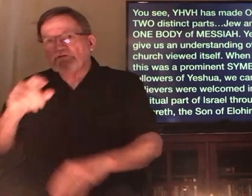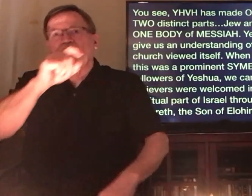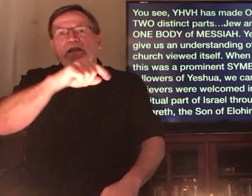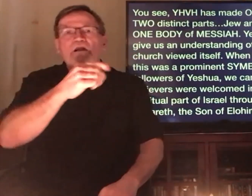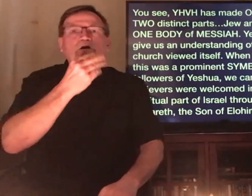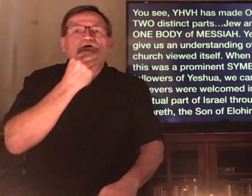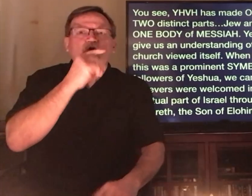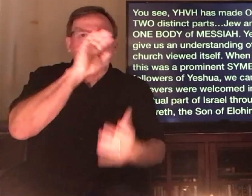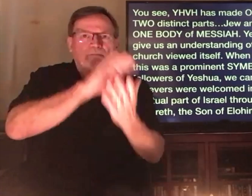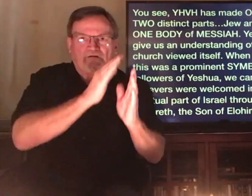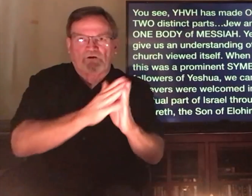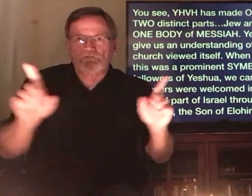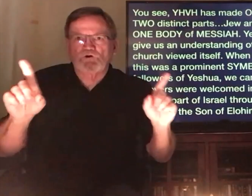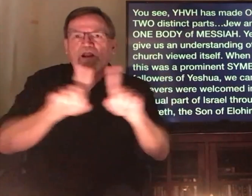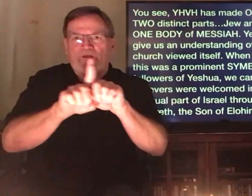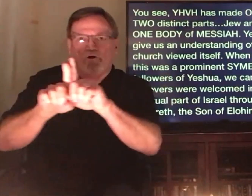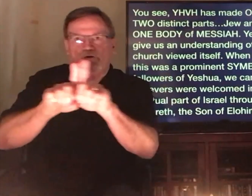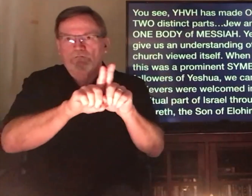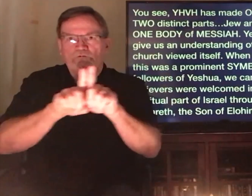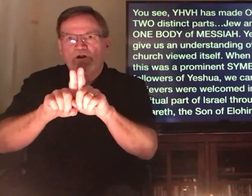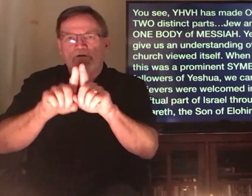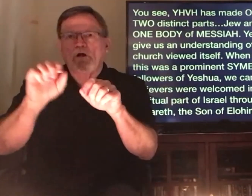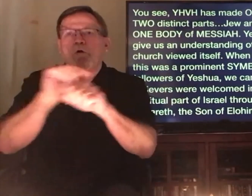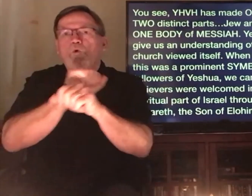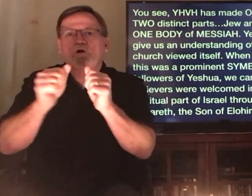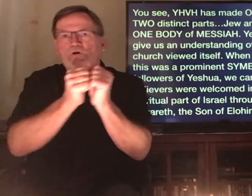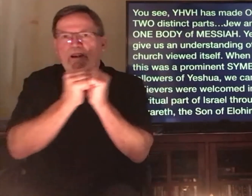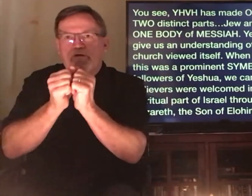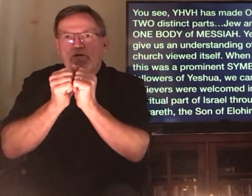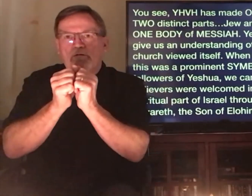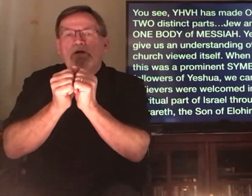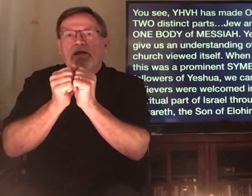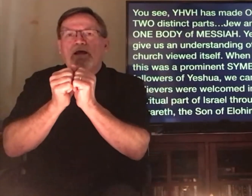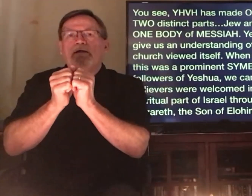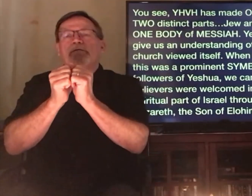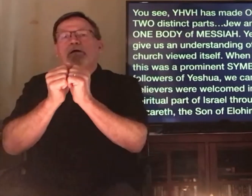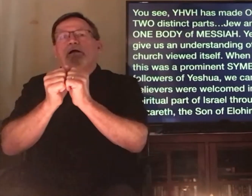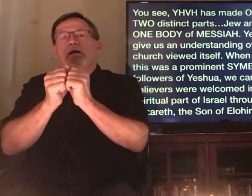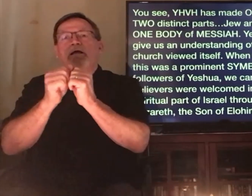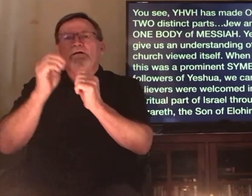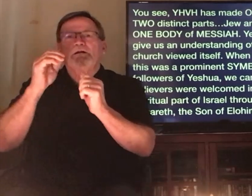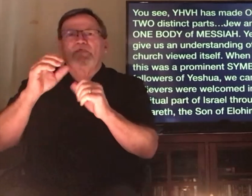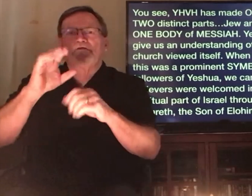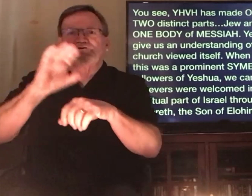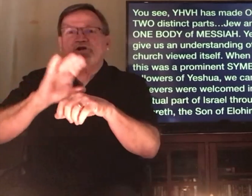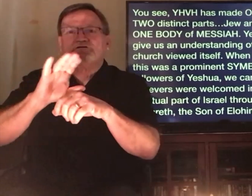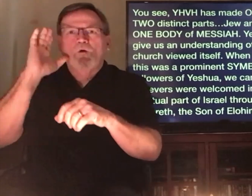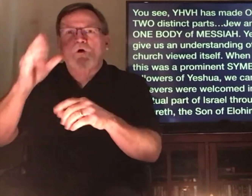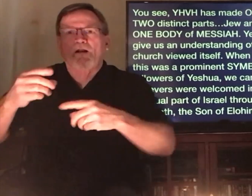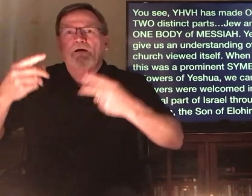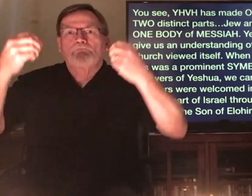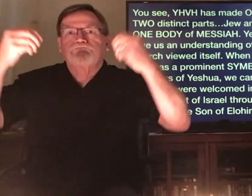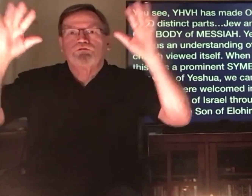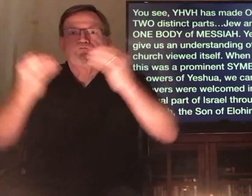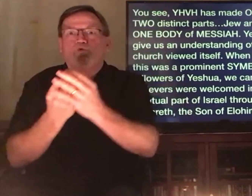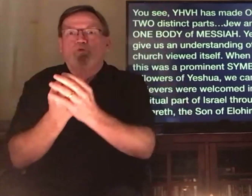the son of Elohim. Amen. No, without you, believing Jews do not invite us,